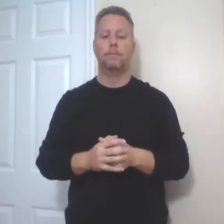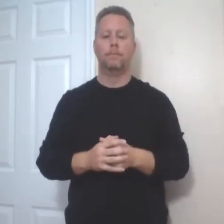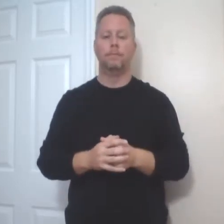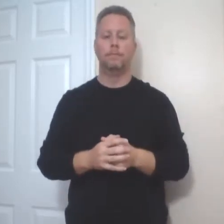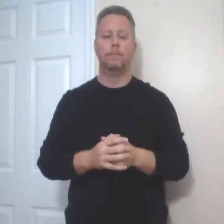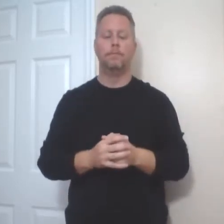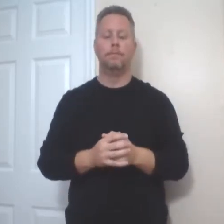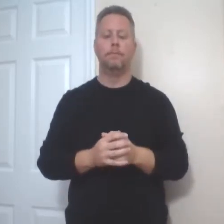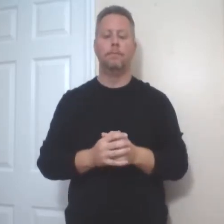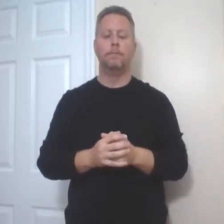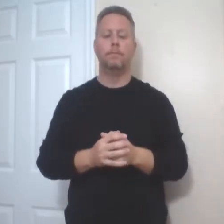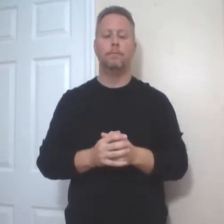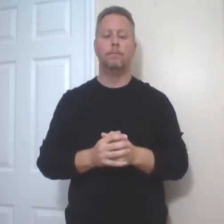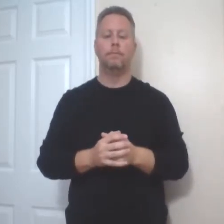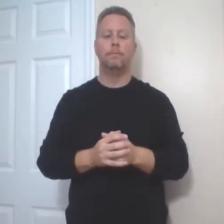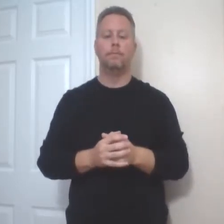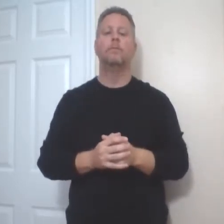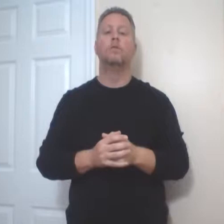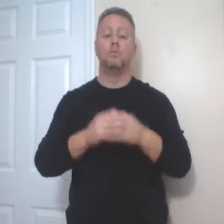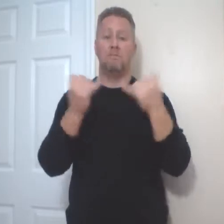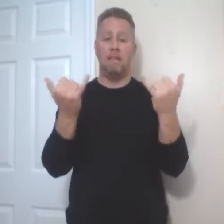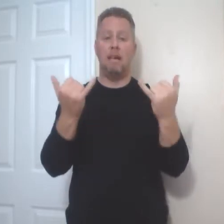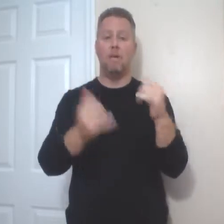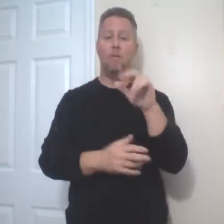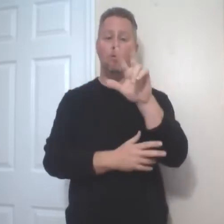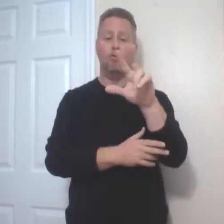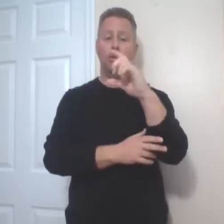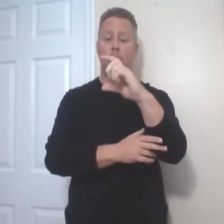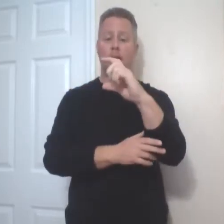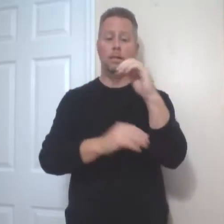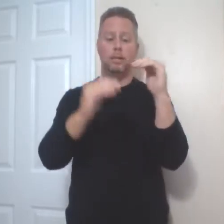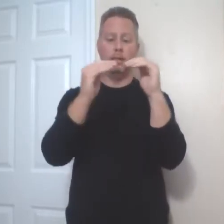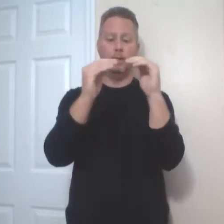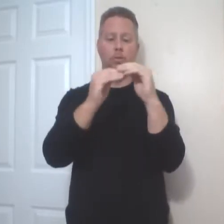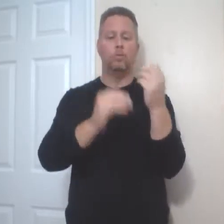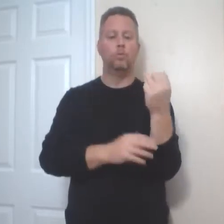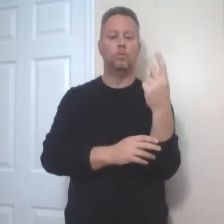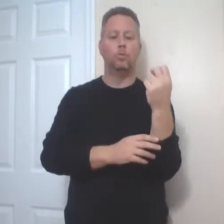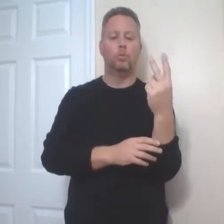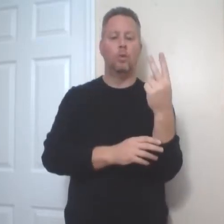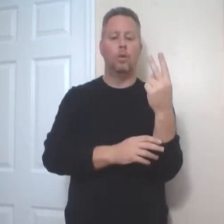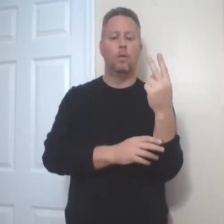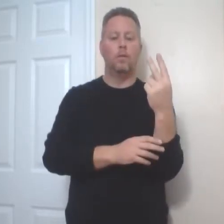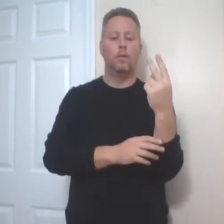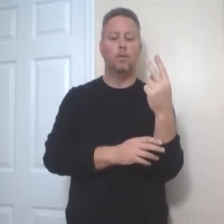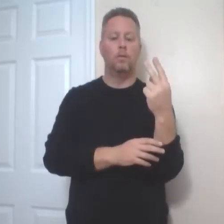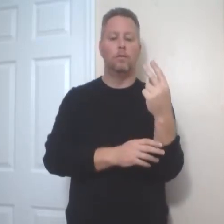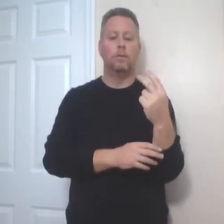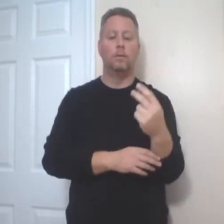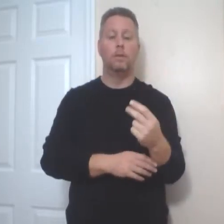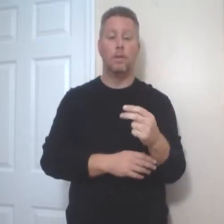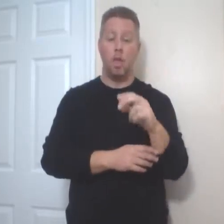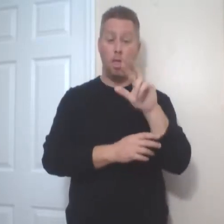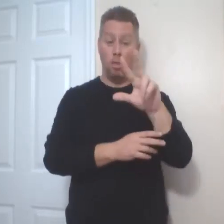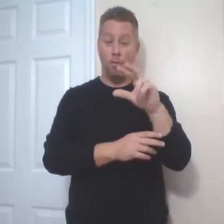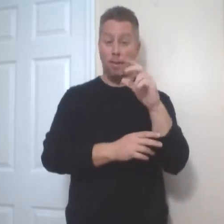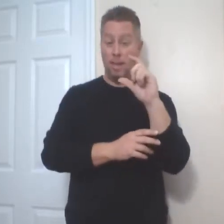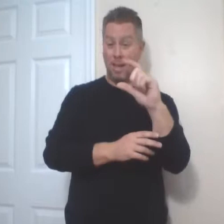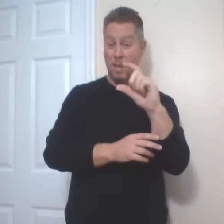is 12. So this is what I have now. 3x is equal to 12. That 3 is still bothering that x, so I need to